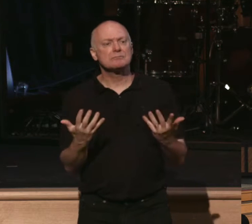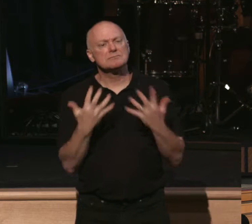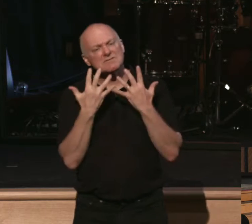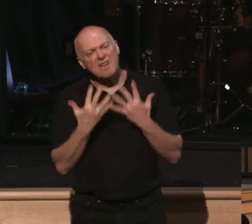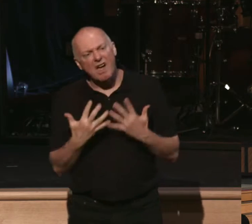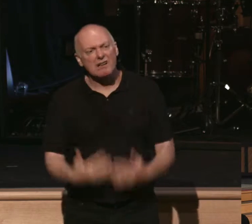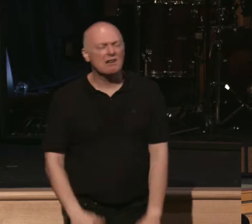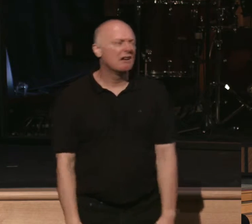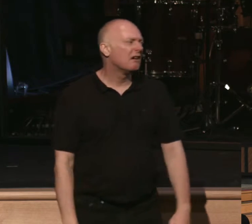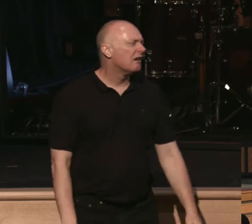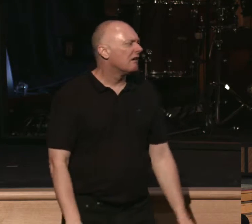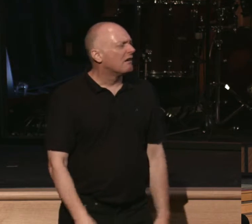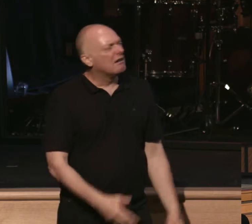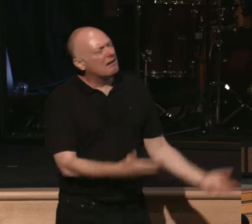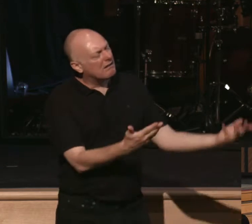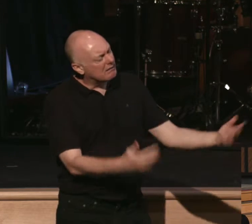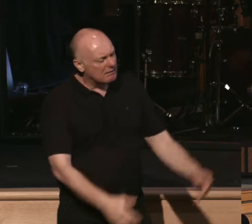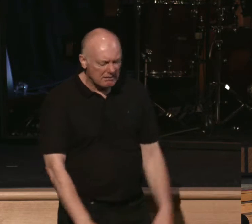Sadness, I just feel low.